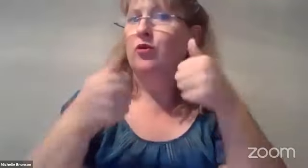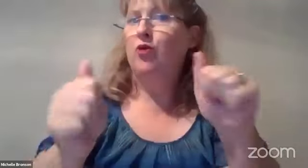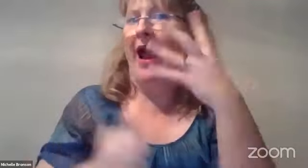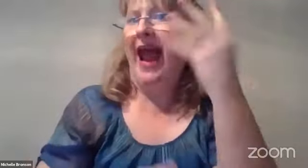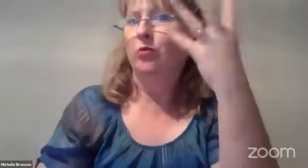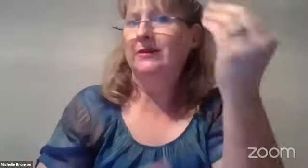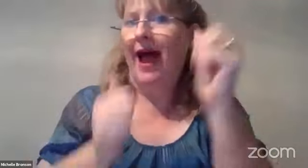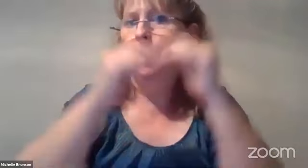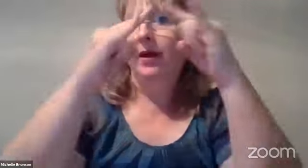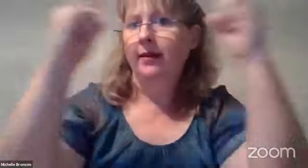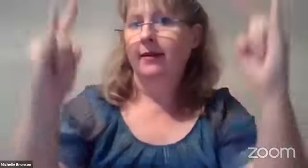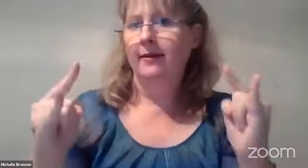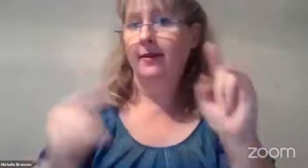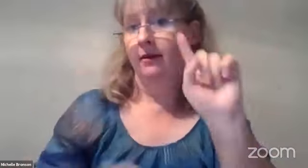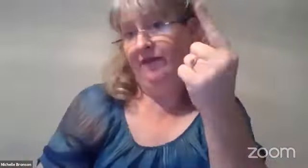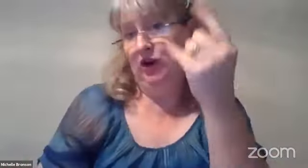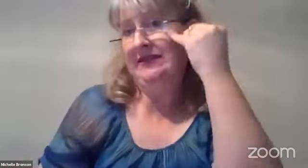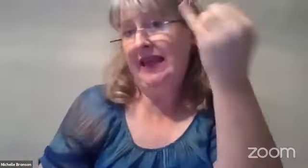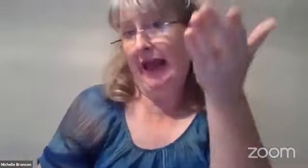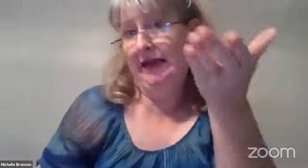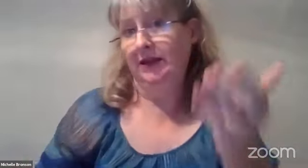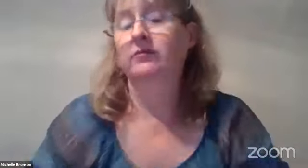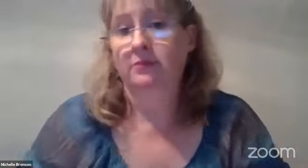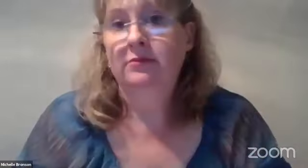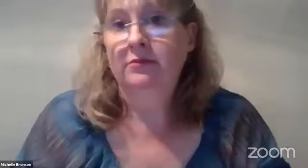pay for other expenses, then we may be able to do outside with just some